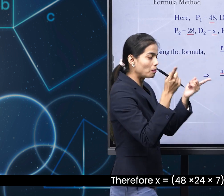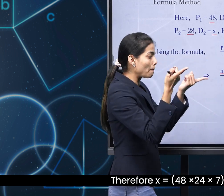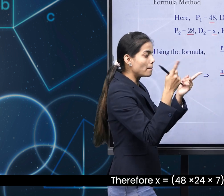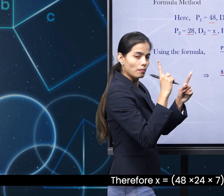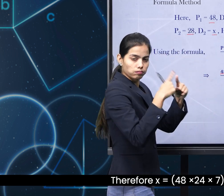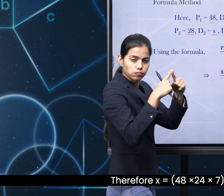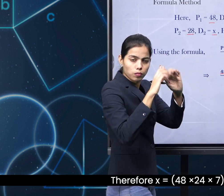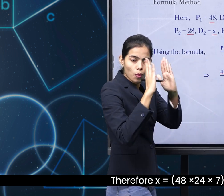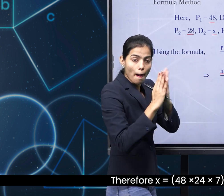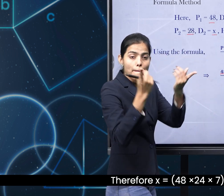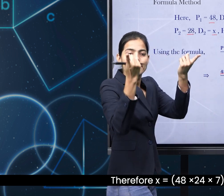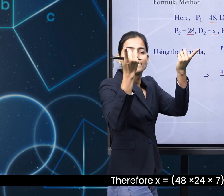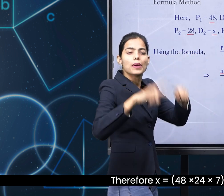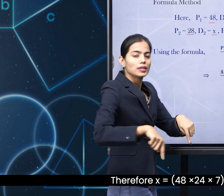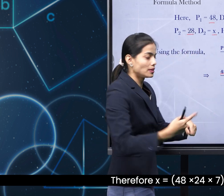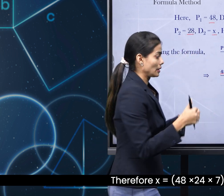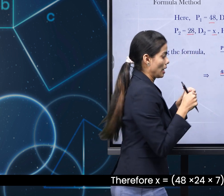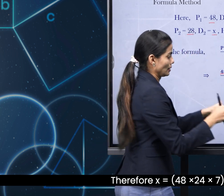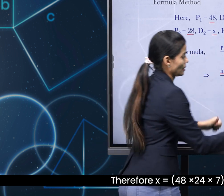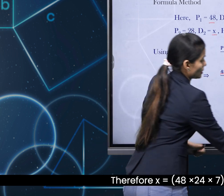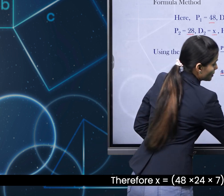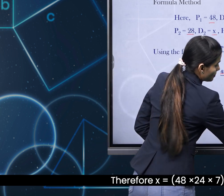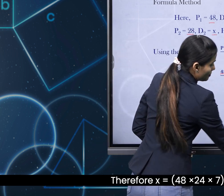is equal to 36 days.